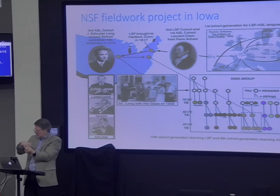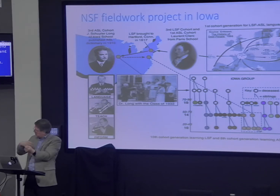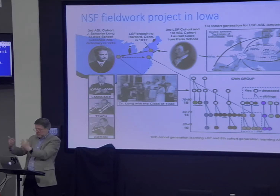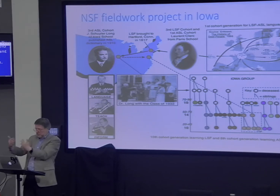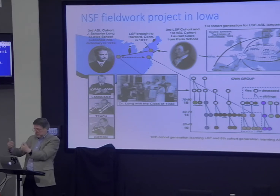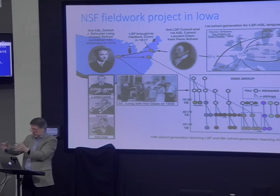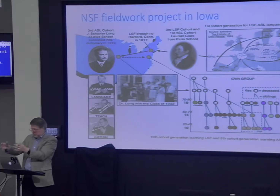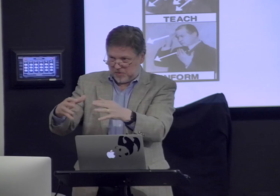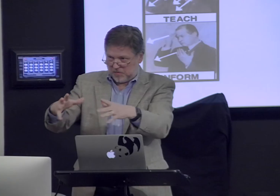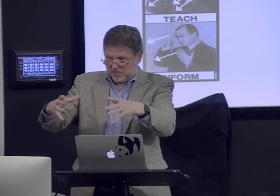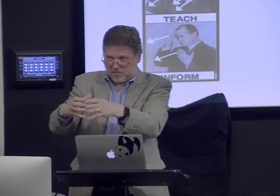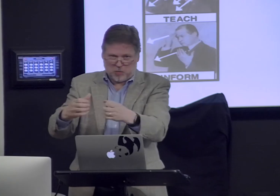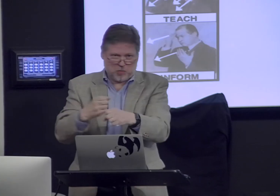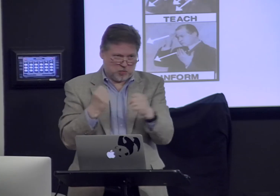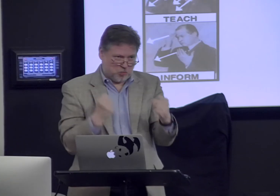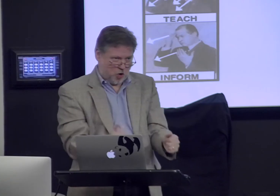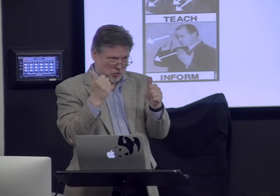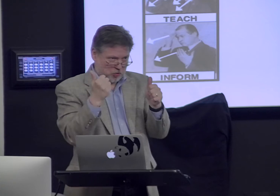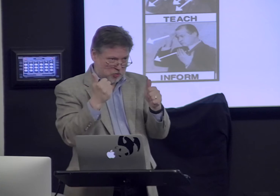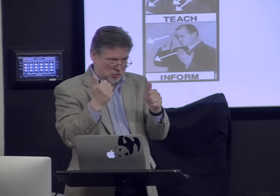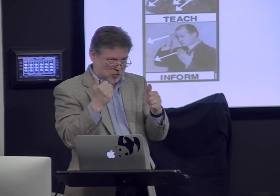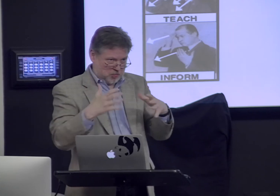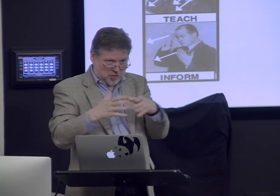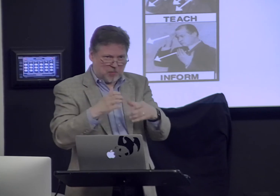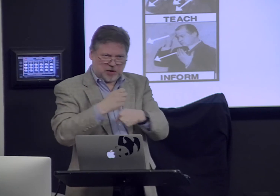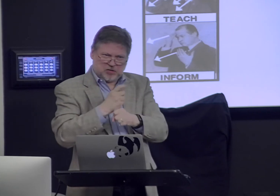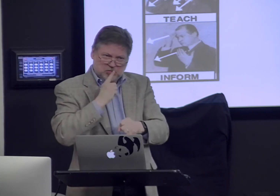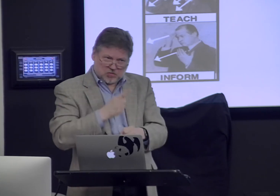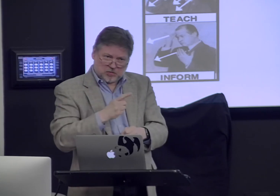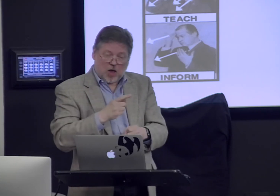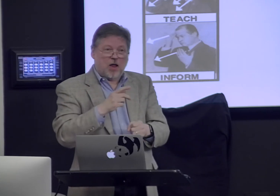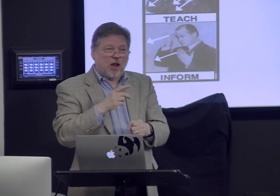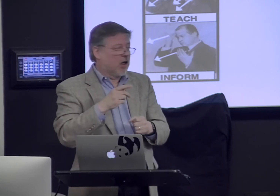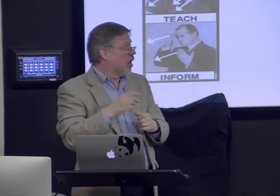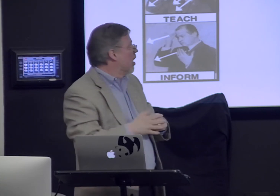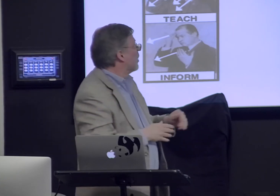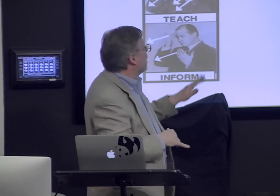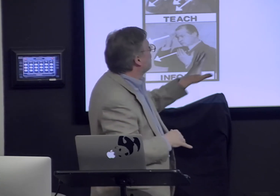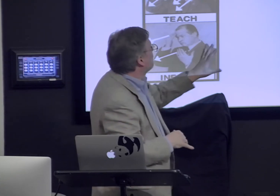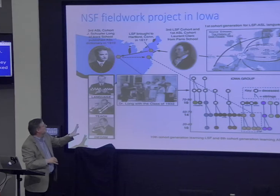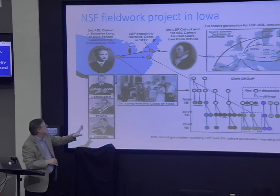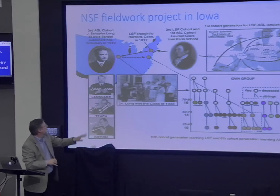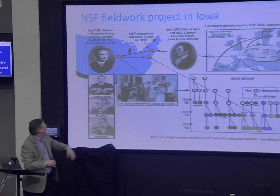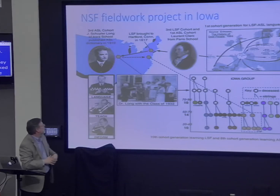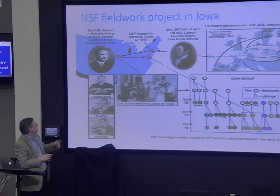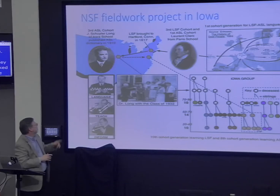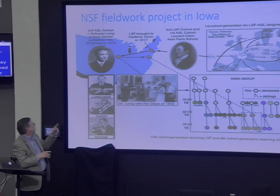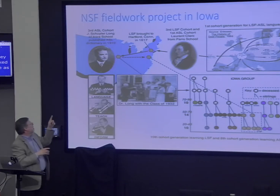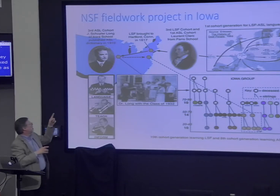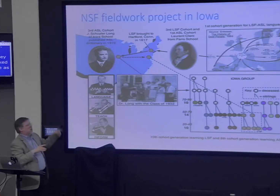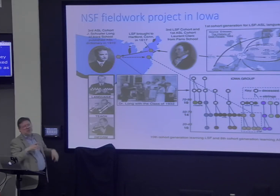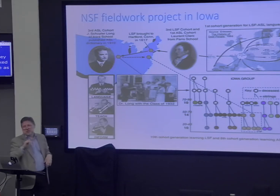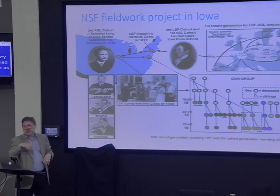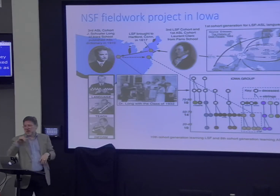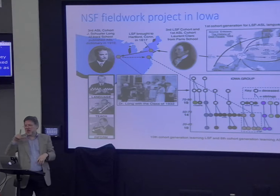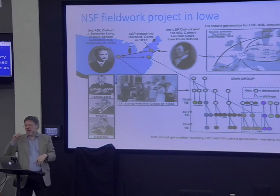deaf relatives, we also asked that they come and participate as well, so that we had multi-generational or data